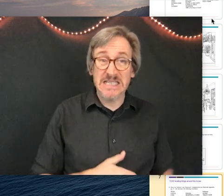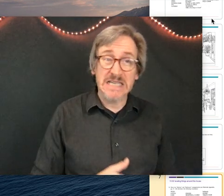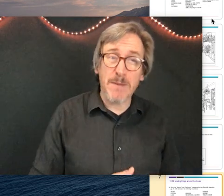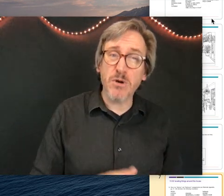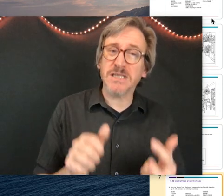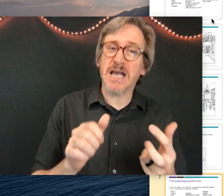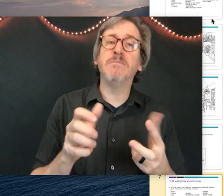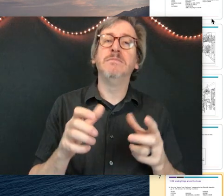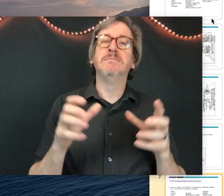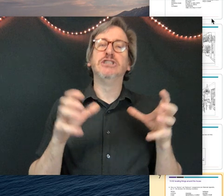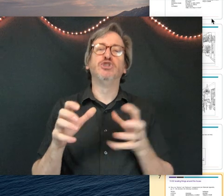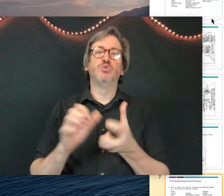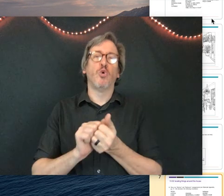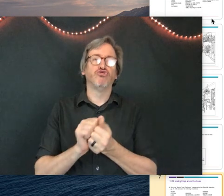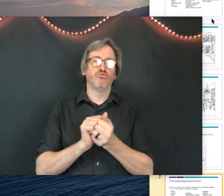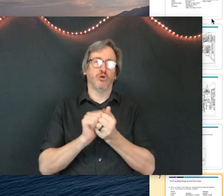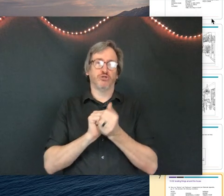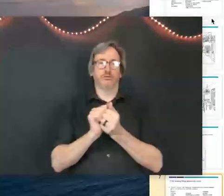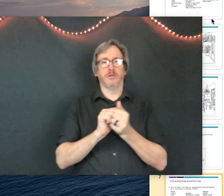it most of the time.